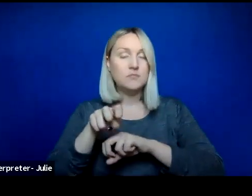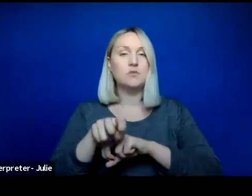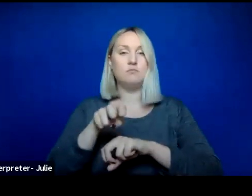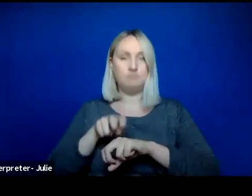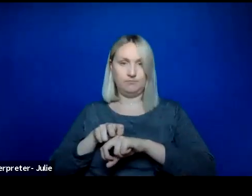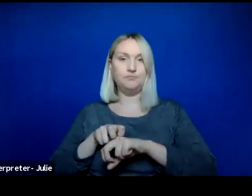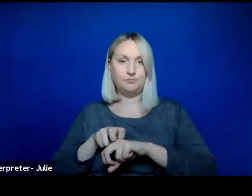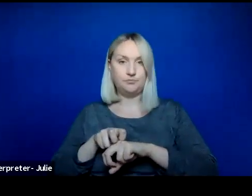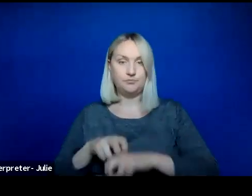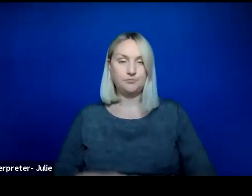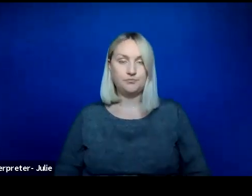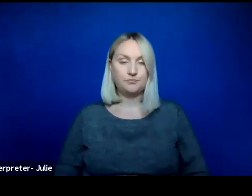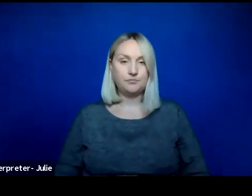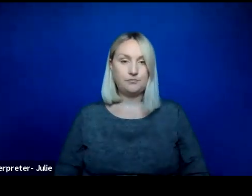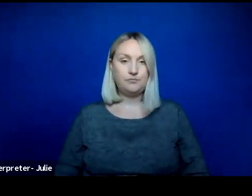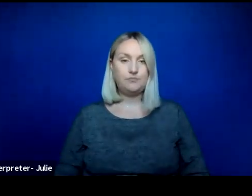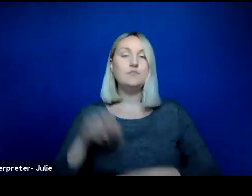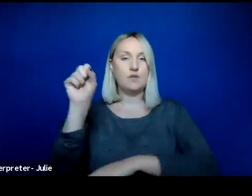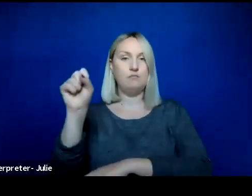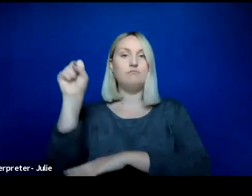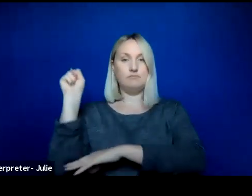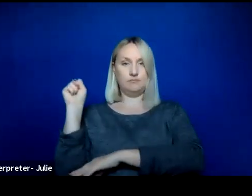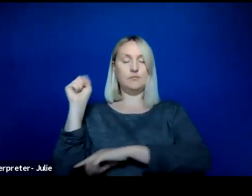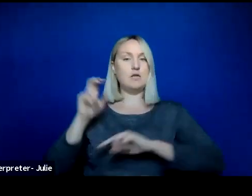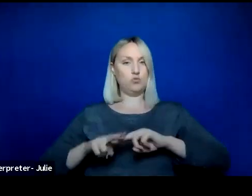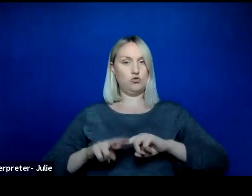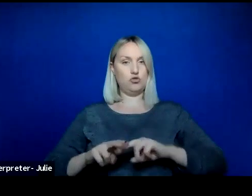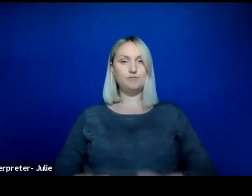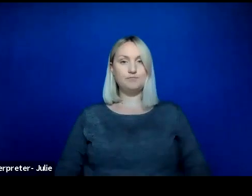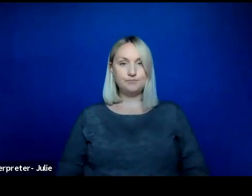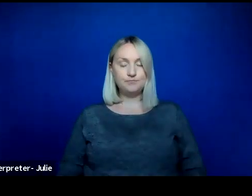move back and lean back into your chair.